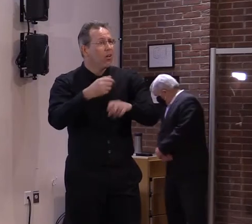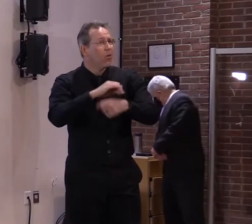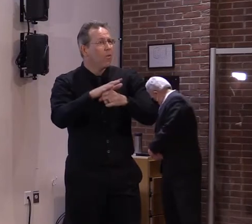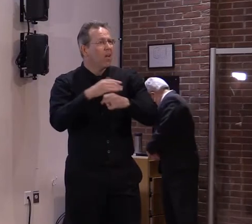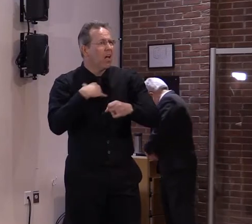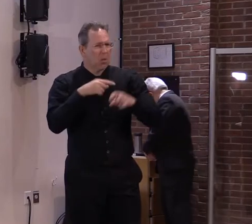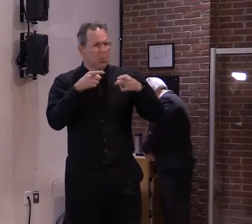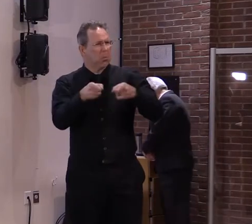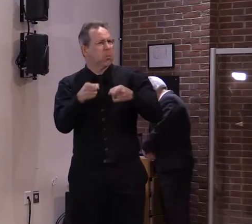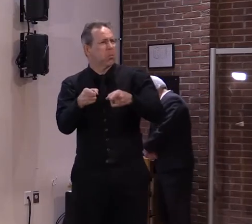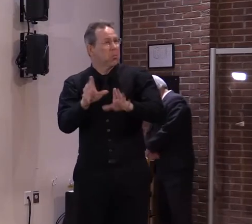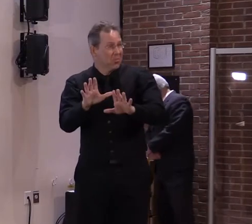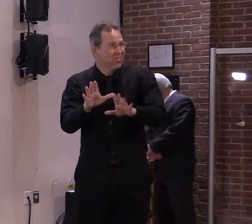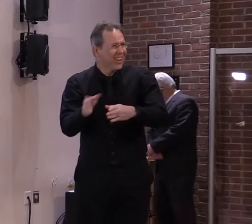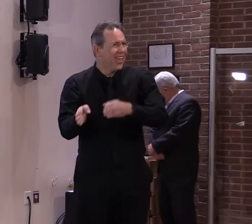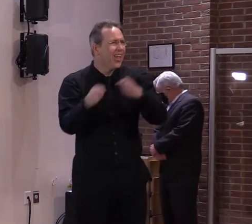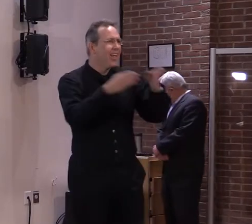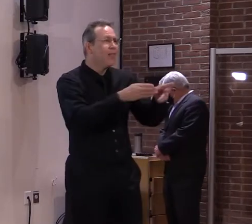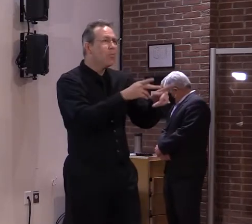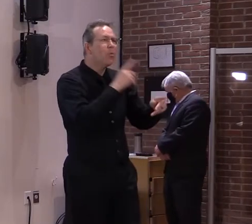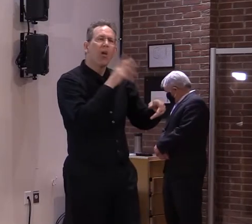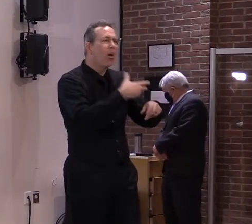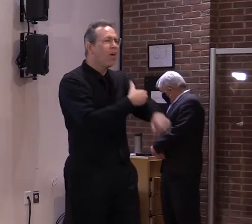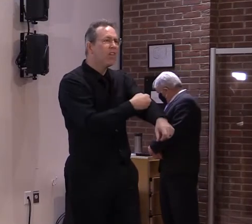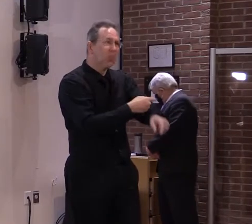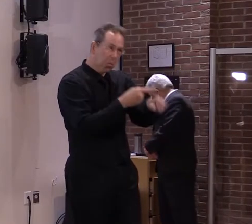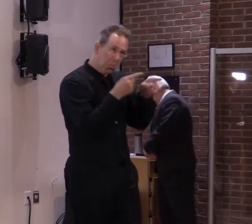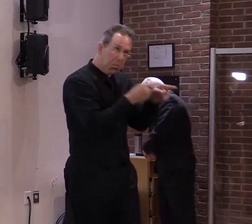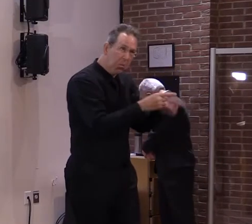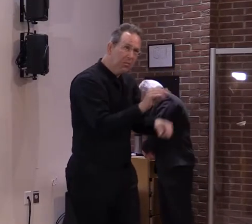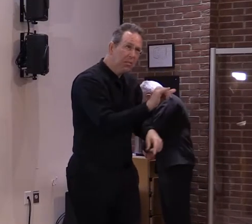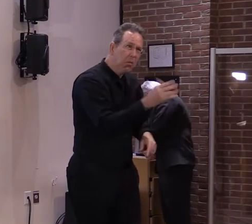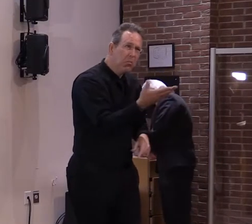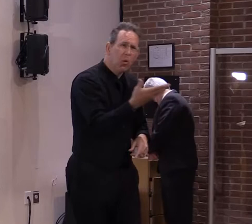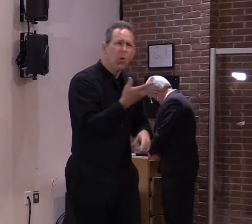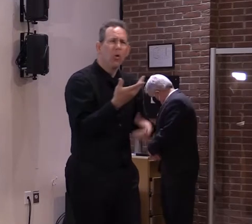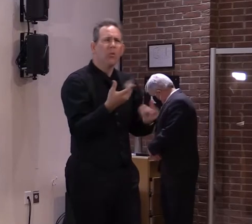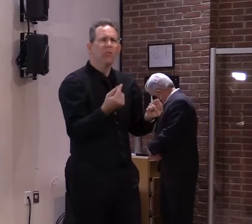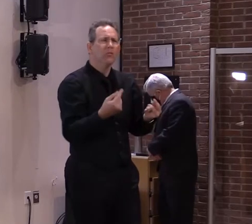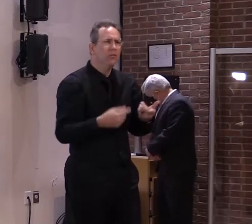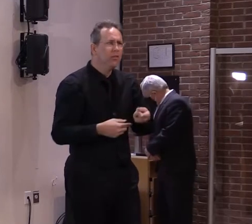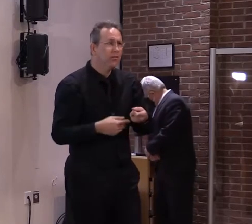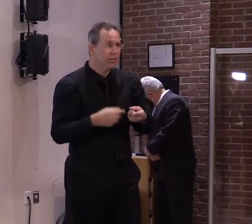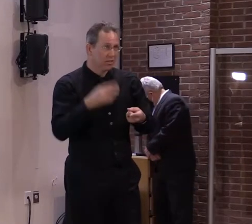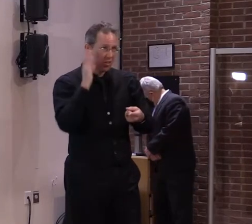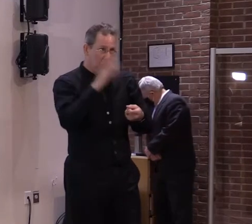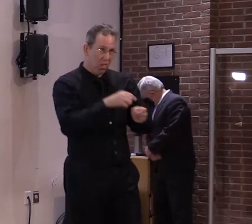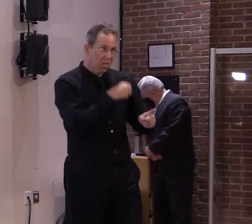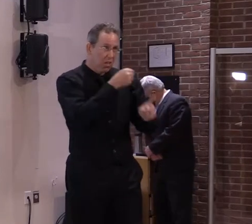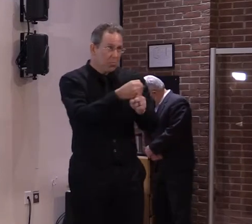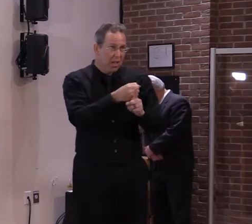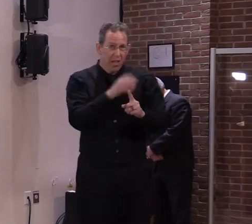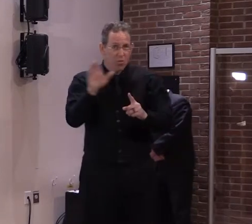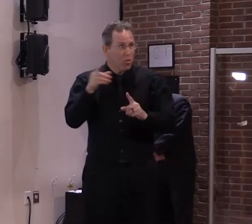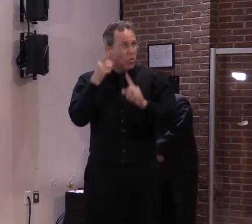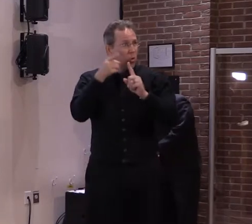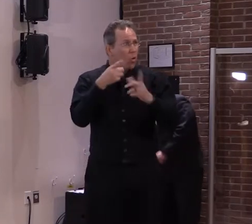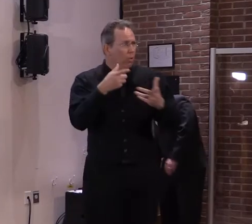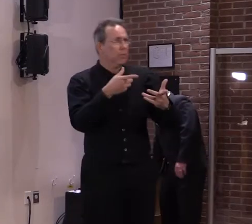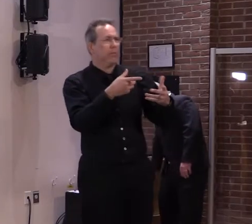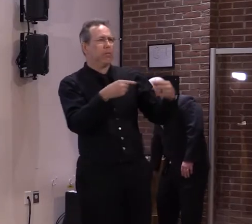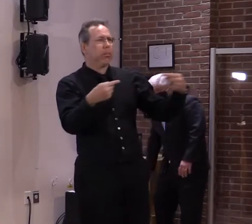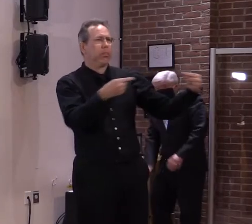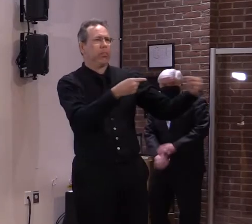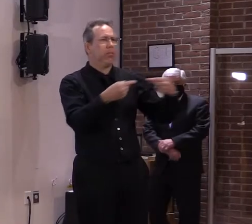we have a great deal of hope that we'll meet our vaccination goals. We understand that not everyone will be